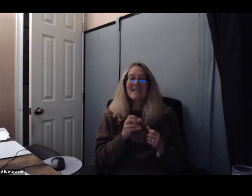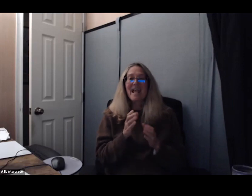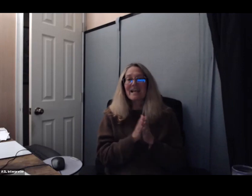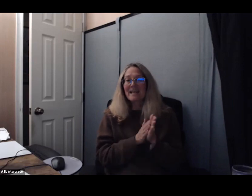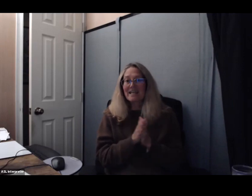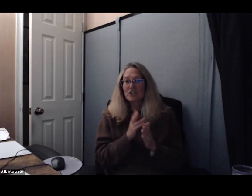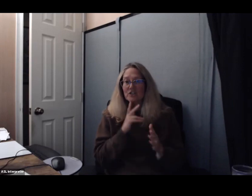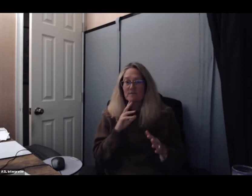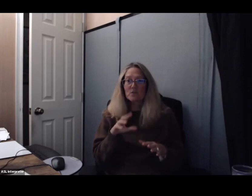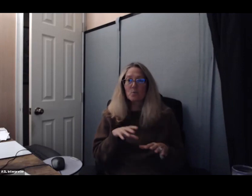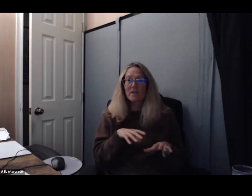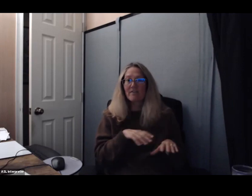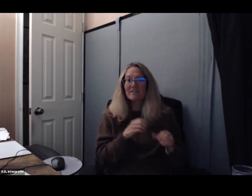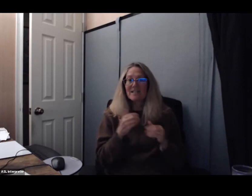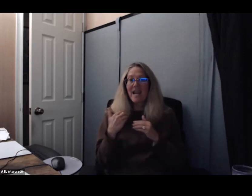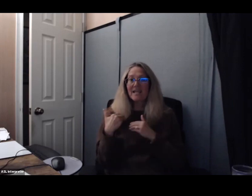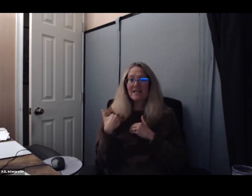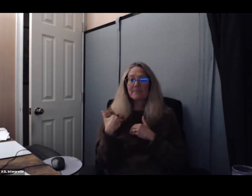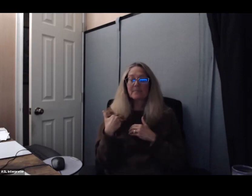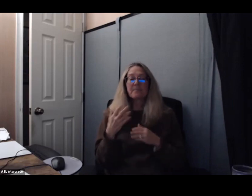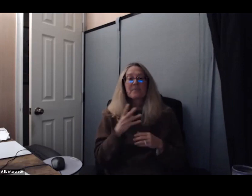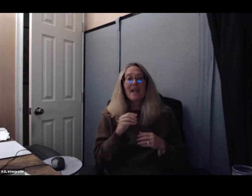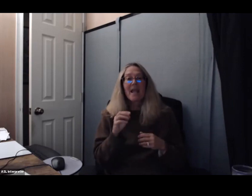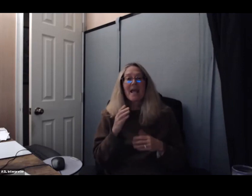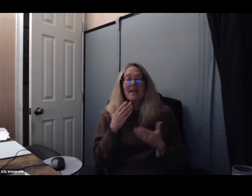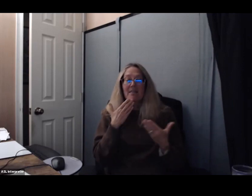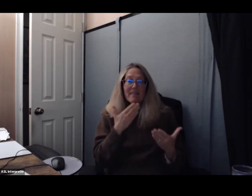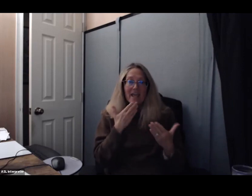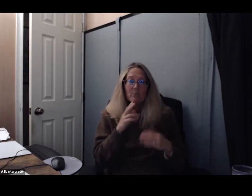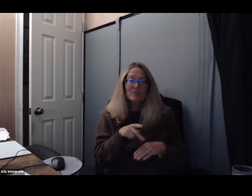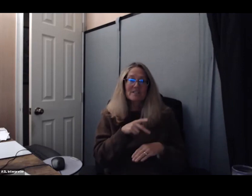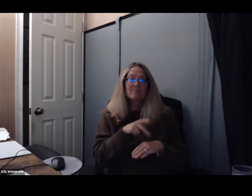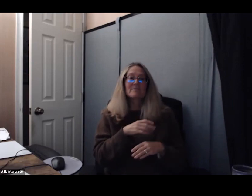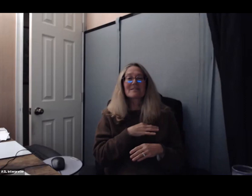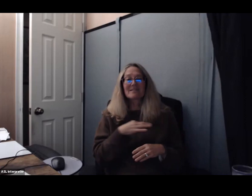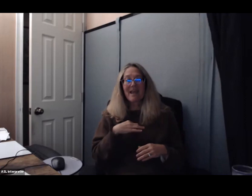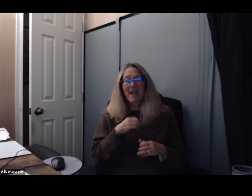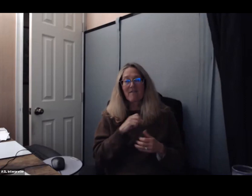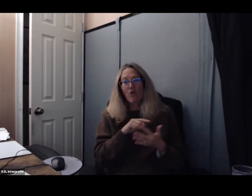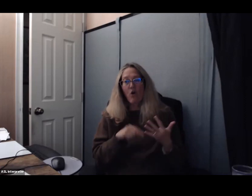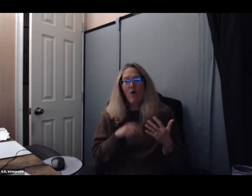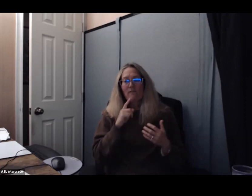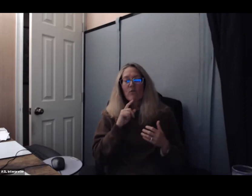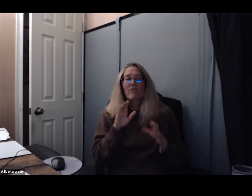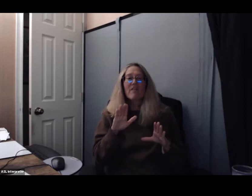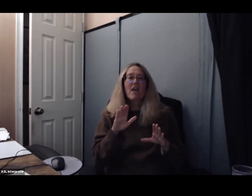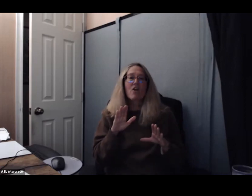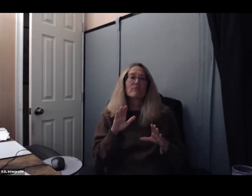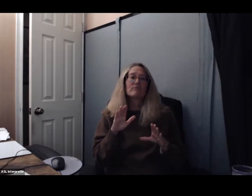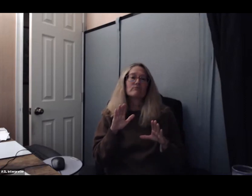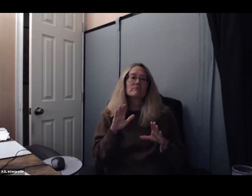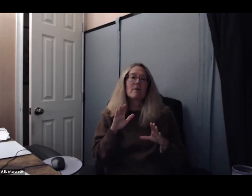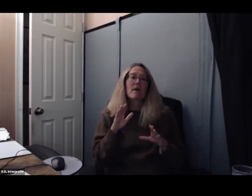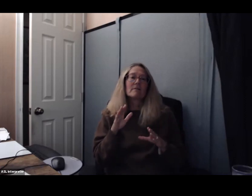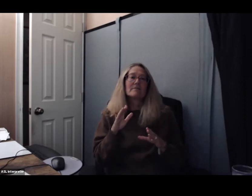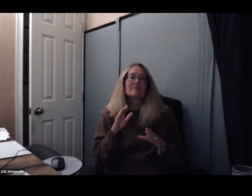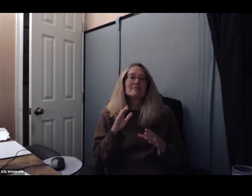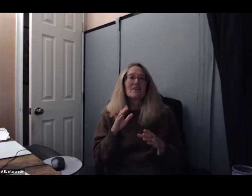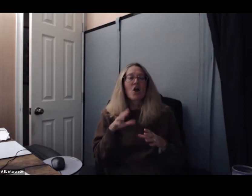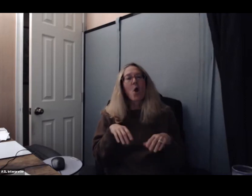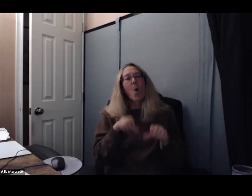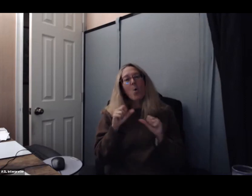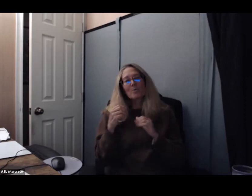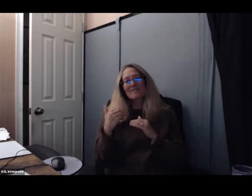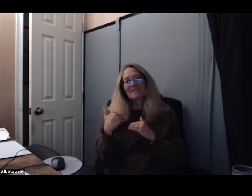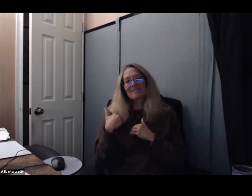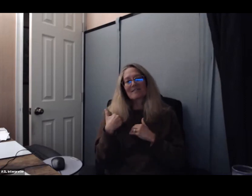that we've taken underway. And I want to thank the principals and the staff and everyone for their great hospitality when we come to their